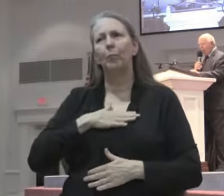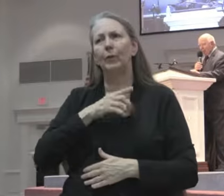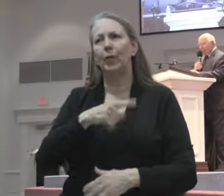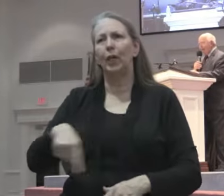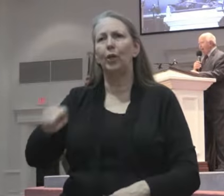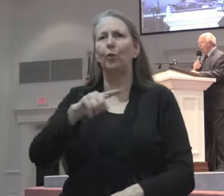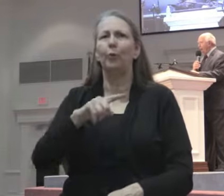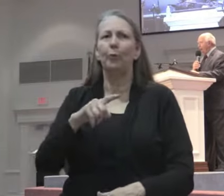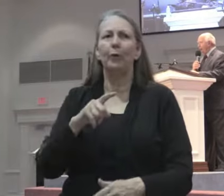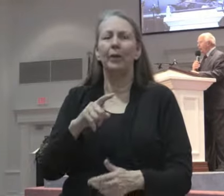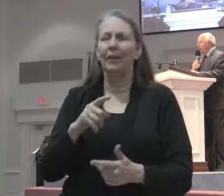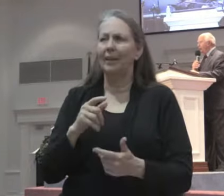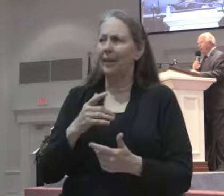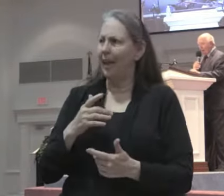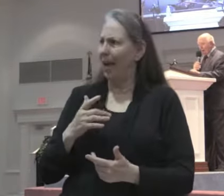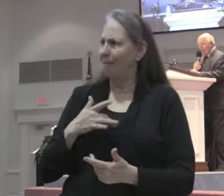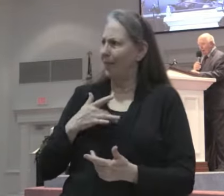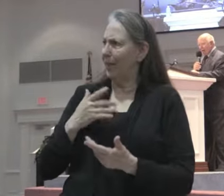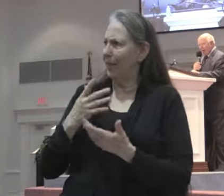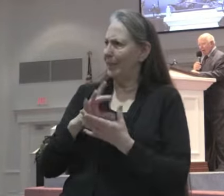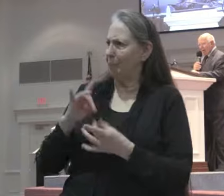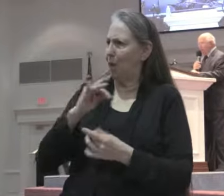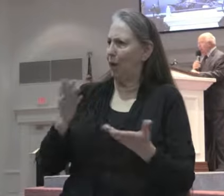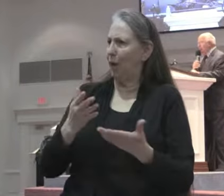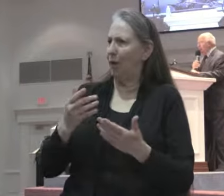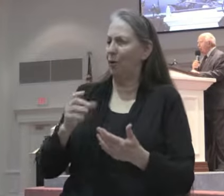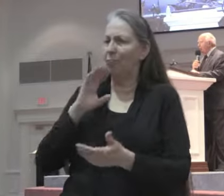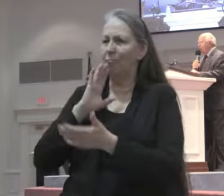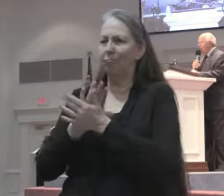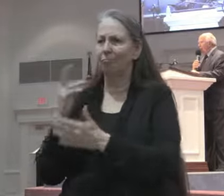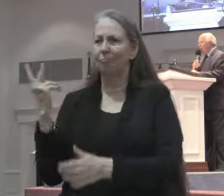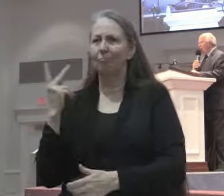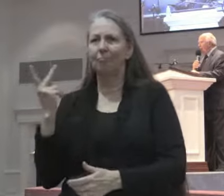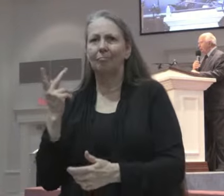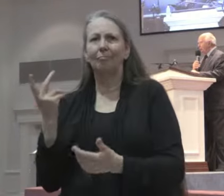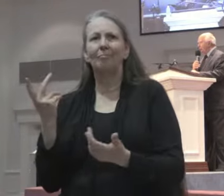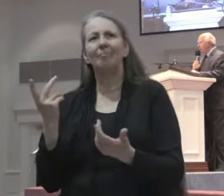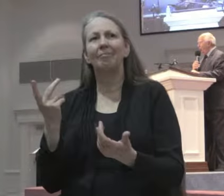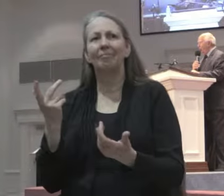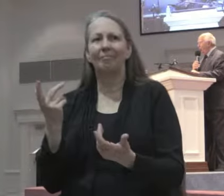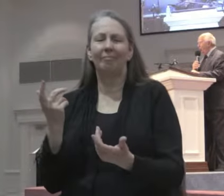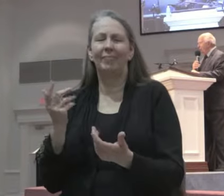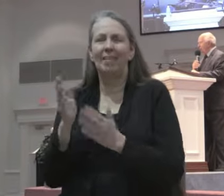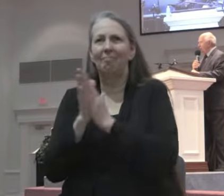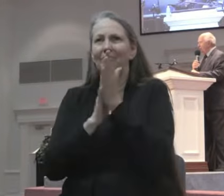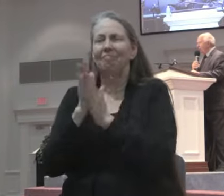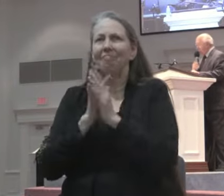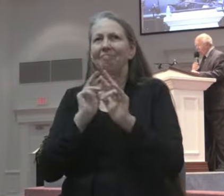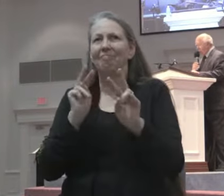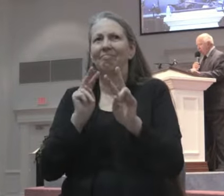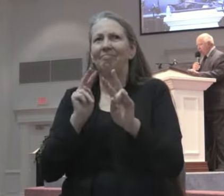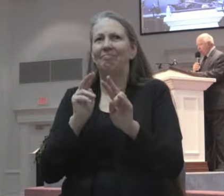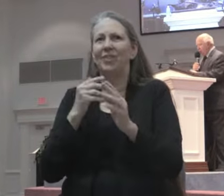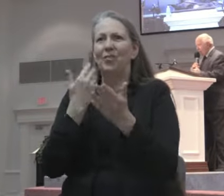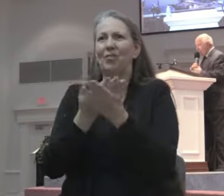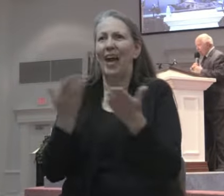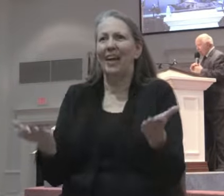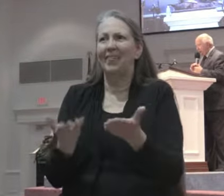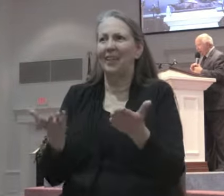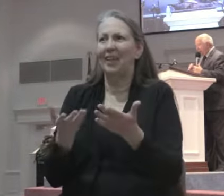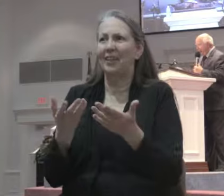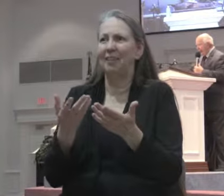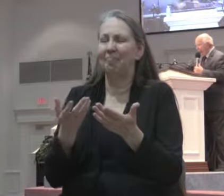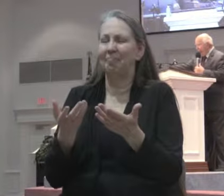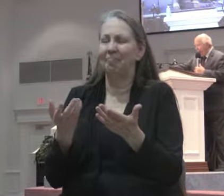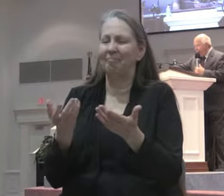the atmosphere here tonight. My wife and I, we look so much forward to